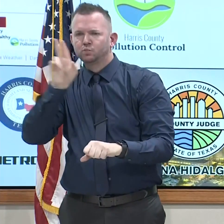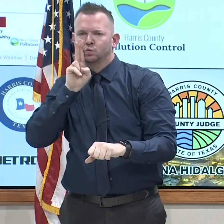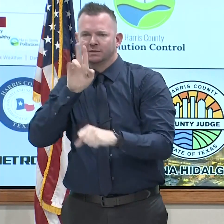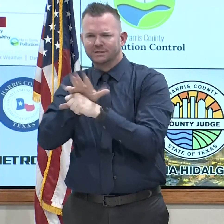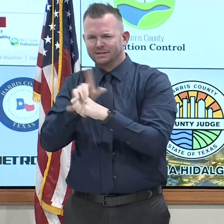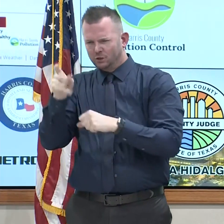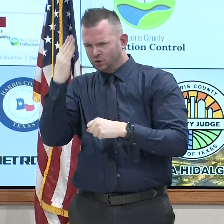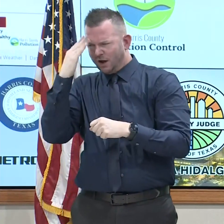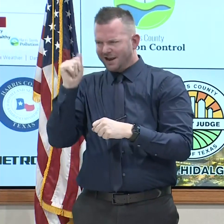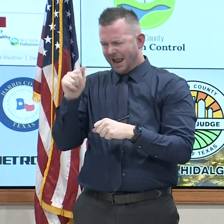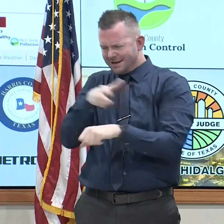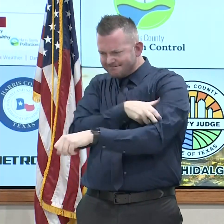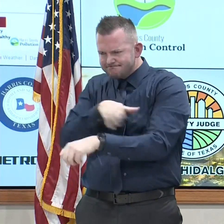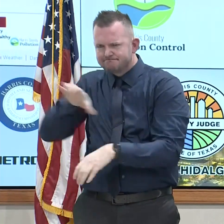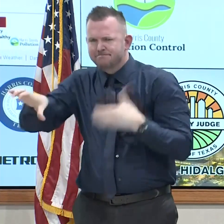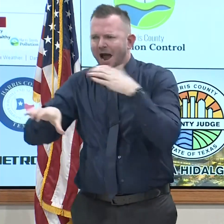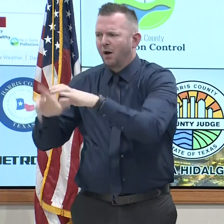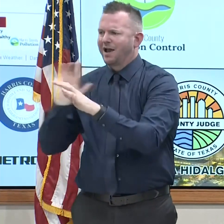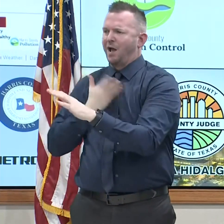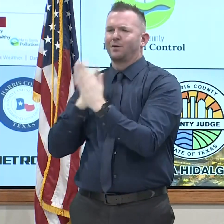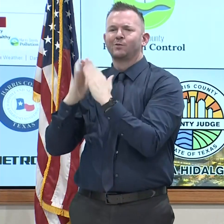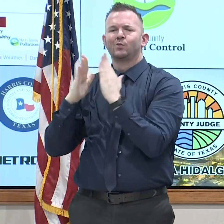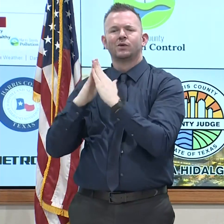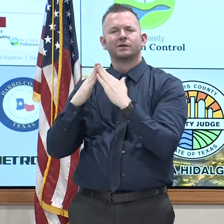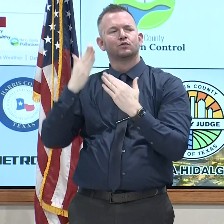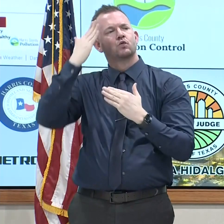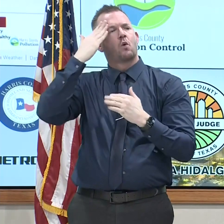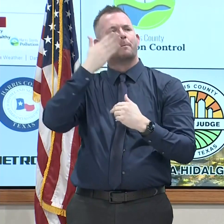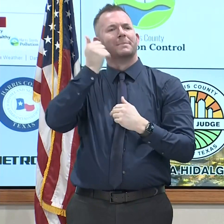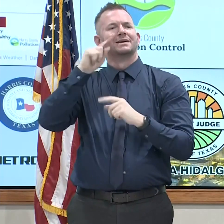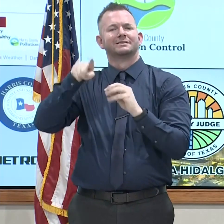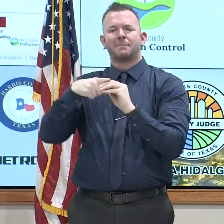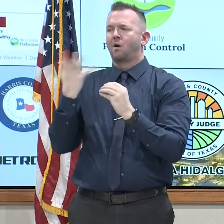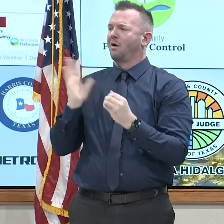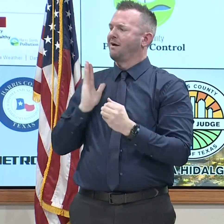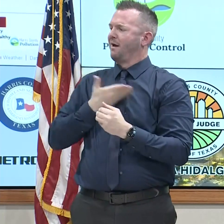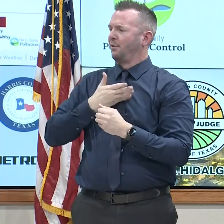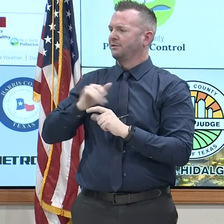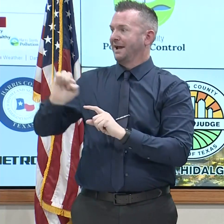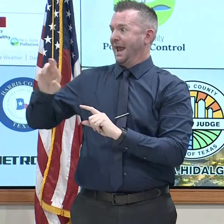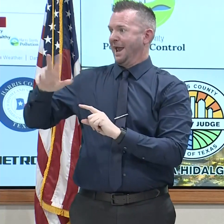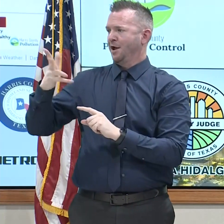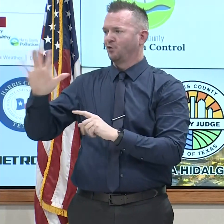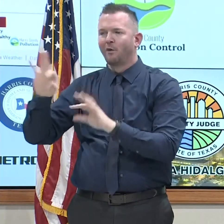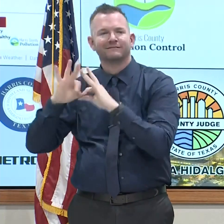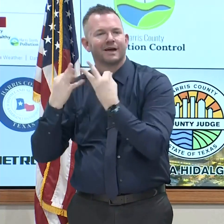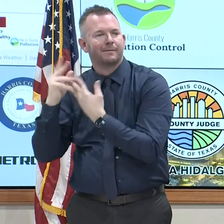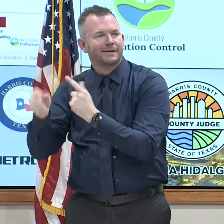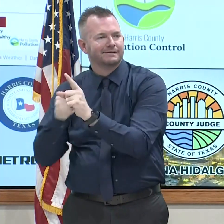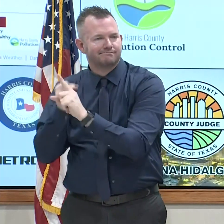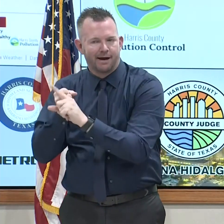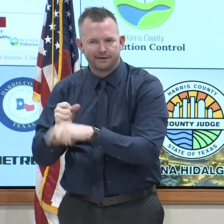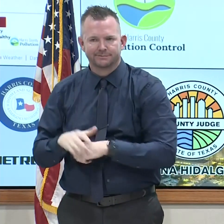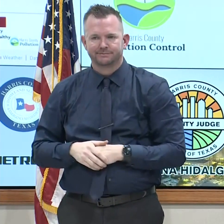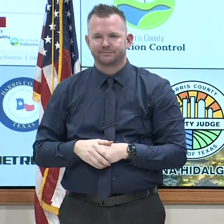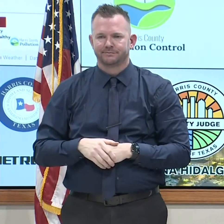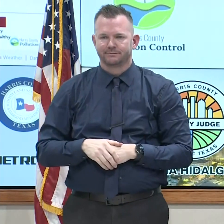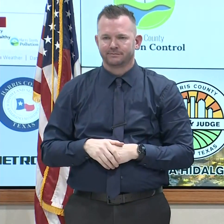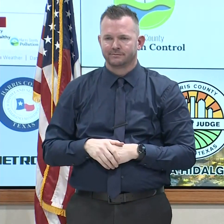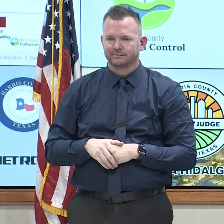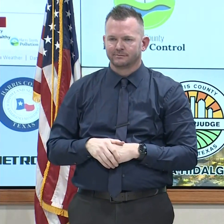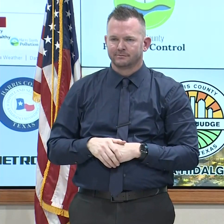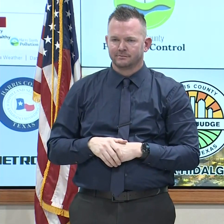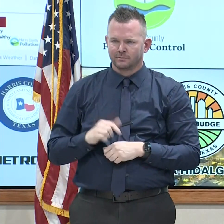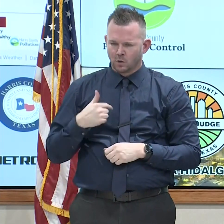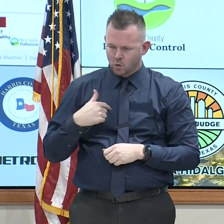that they need to better protect their families. As a regulatory agency, Pollution Control is open to fostering relationships with